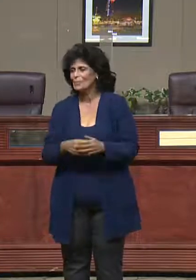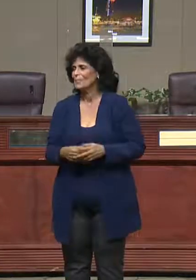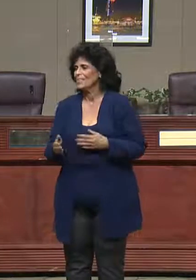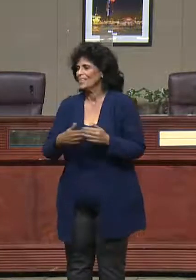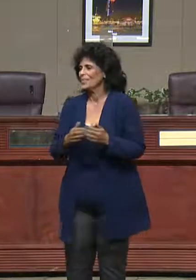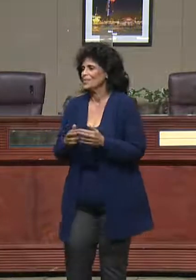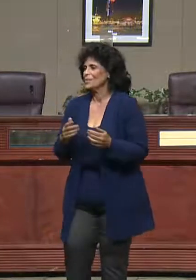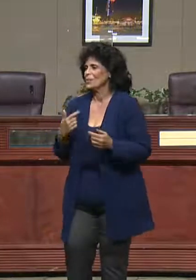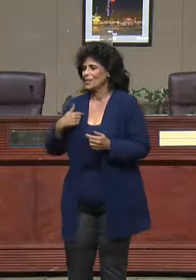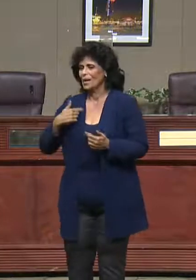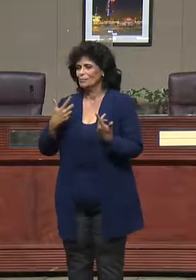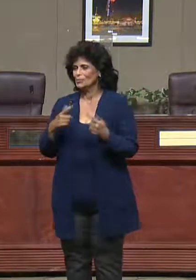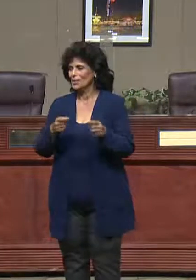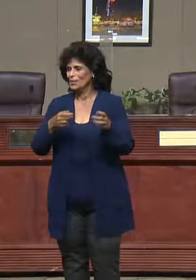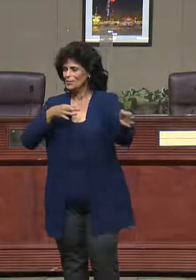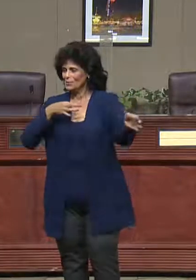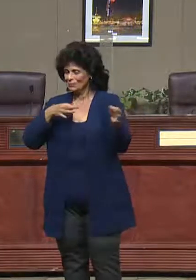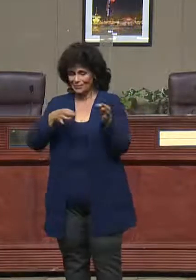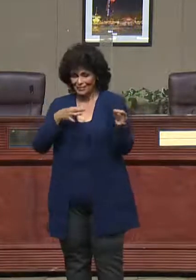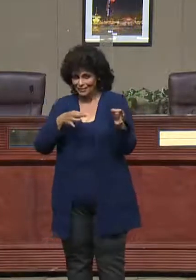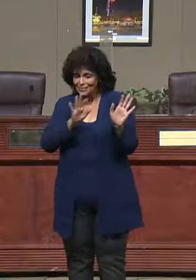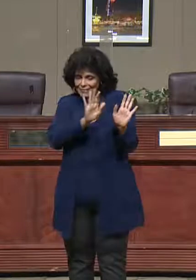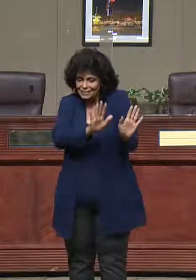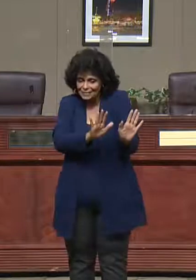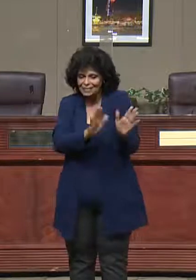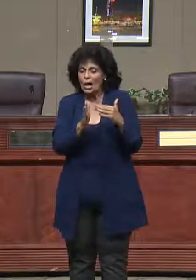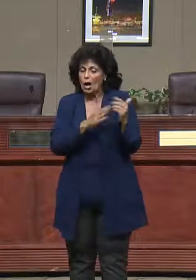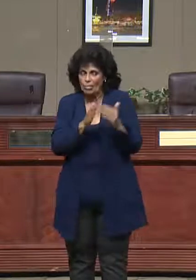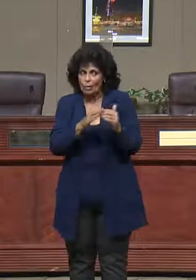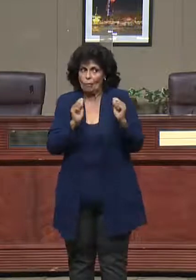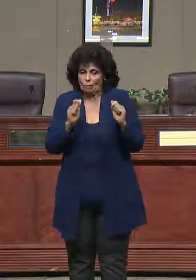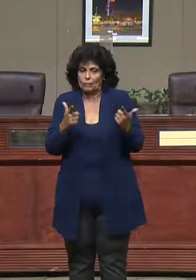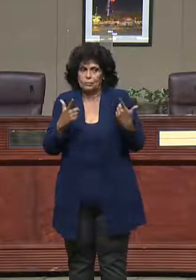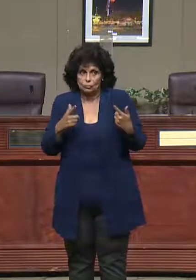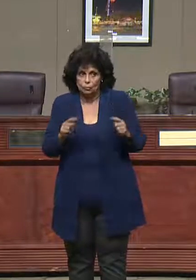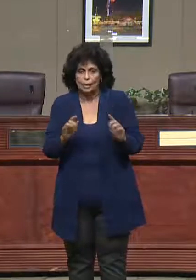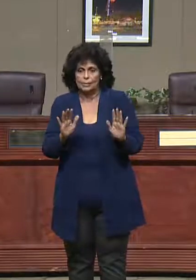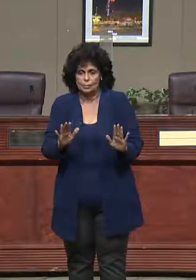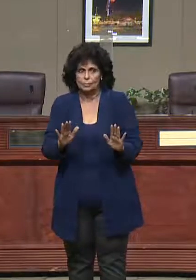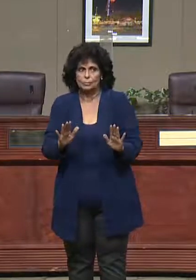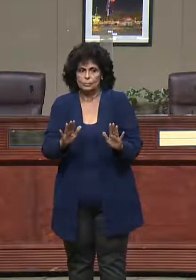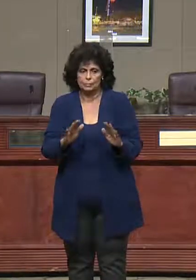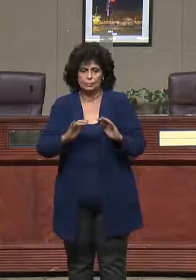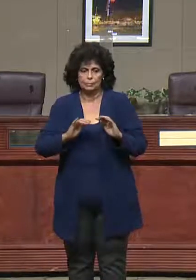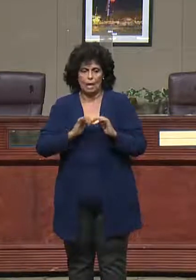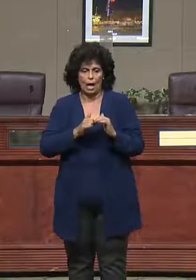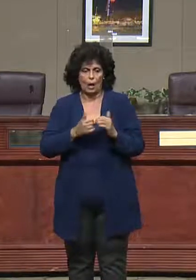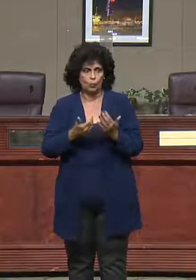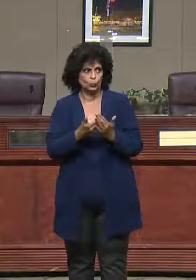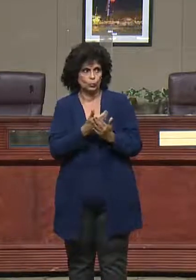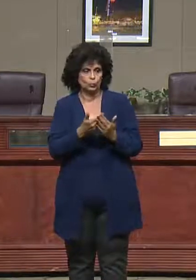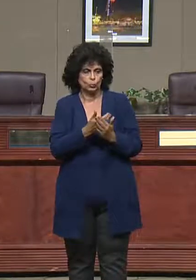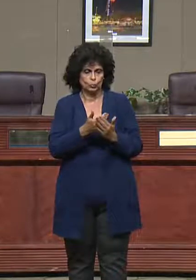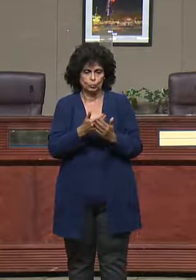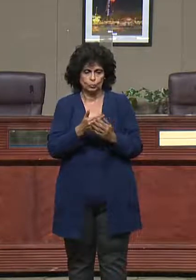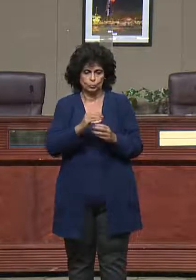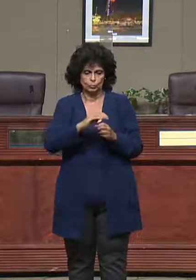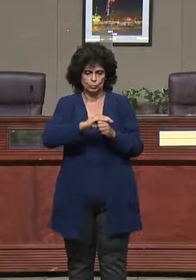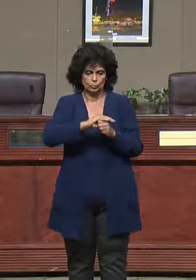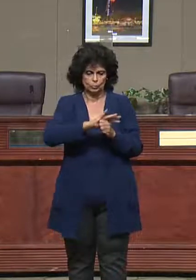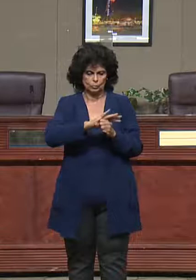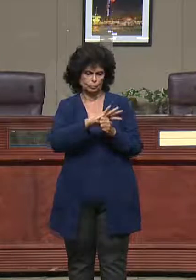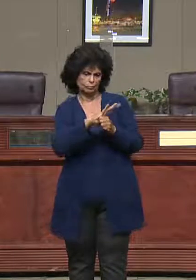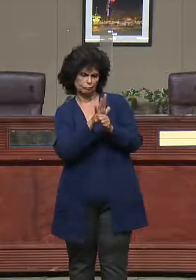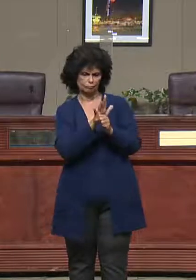what I'm trying to say is that although everyone is trying to stop how this new